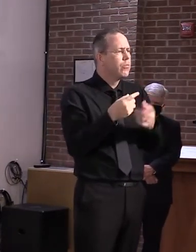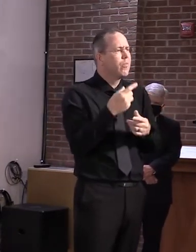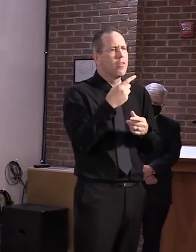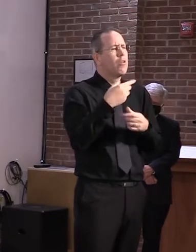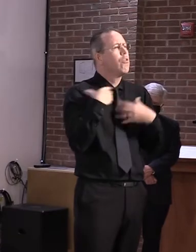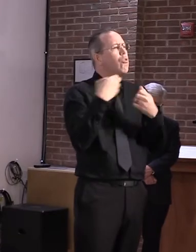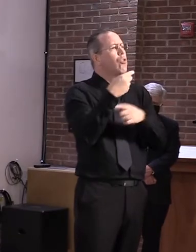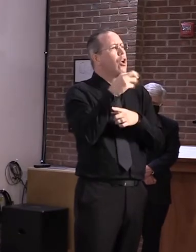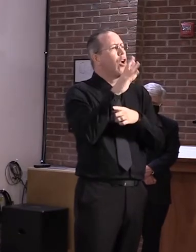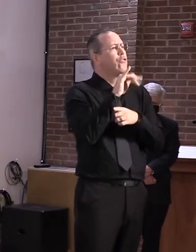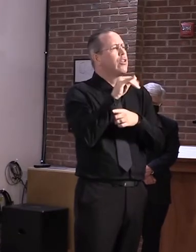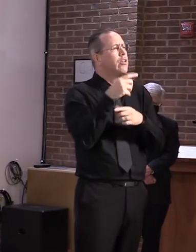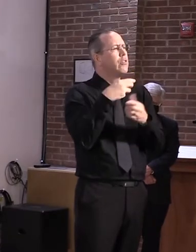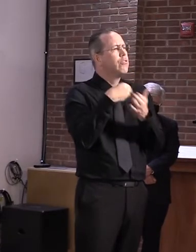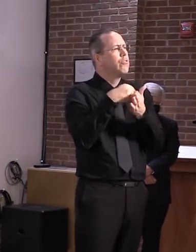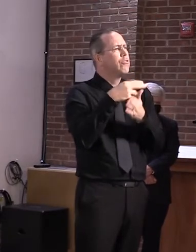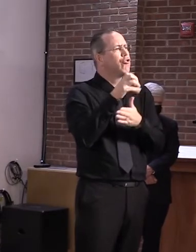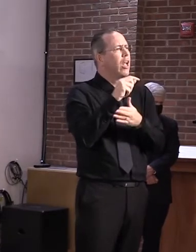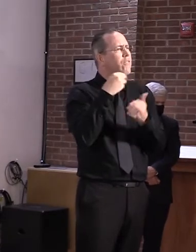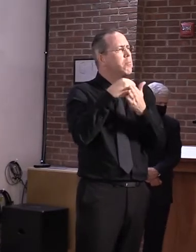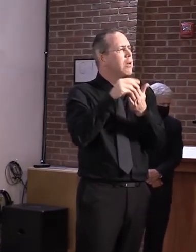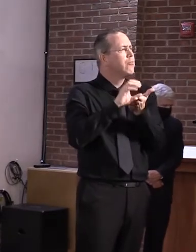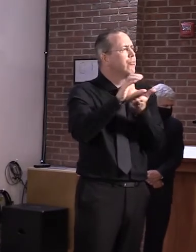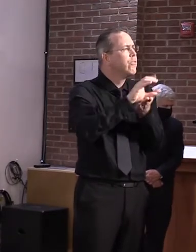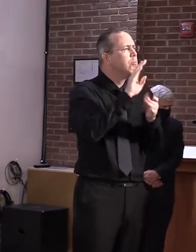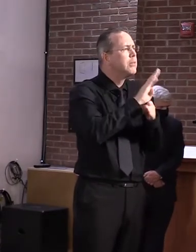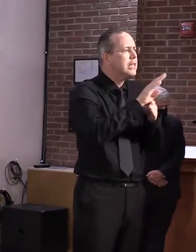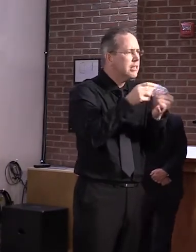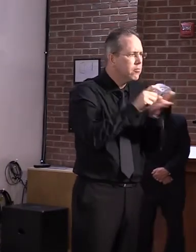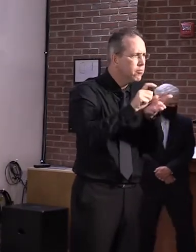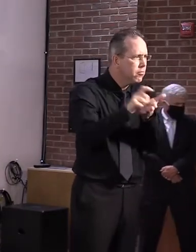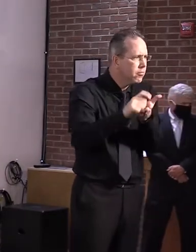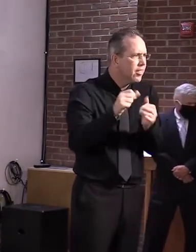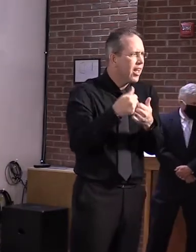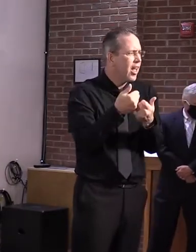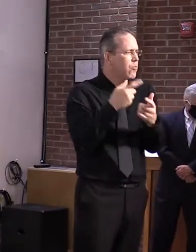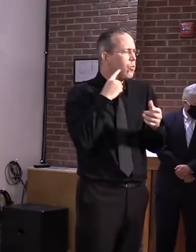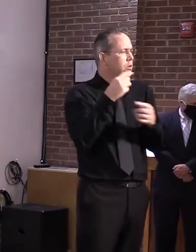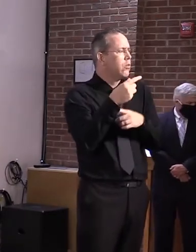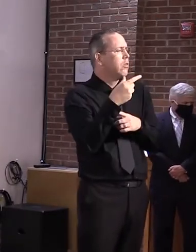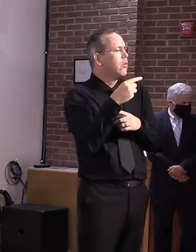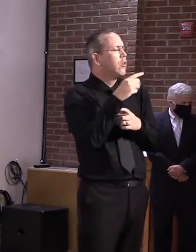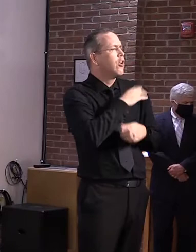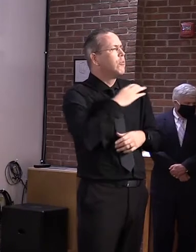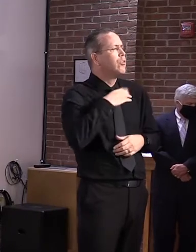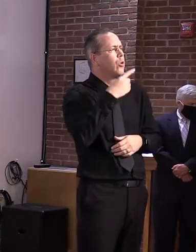Commissioner Goldstein to give an update on how the first day went. Commissioner Goldstein.